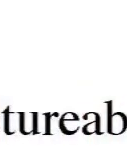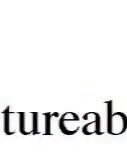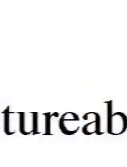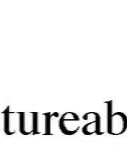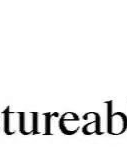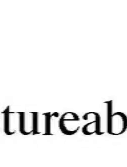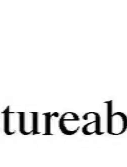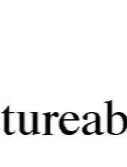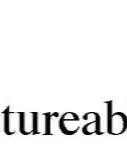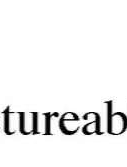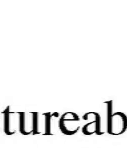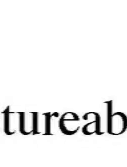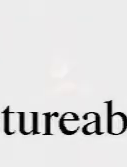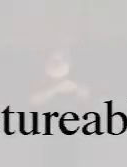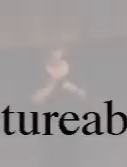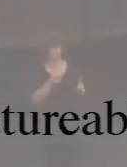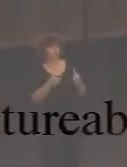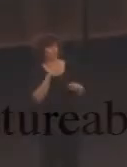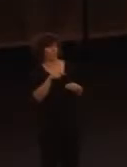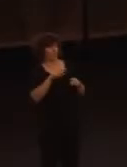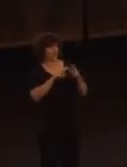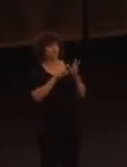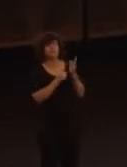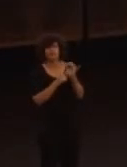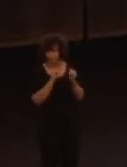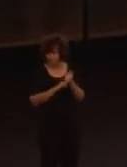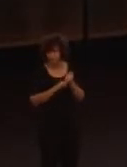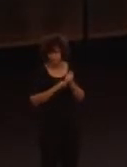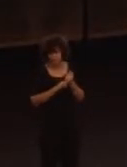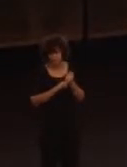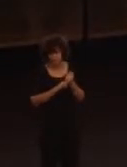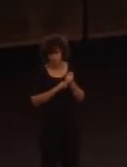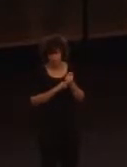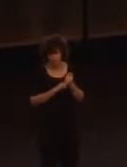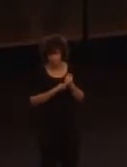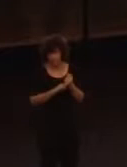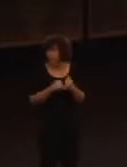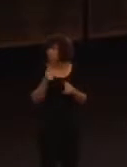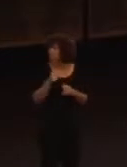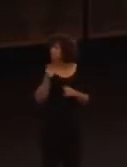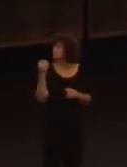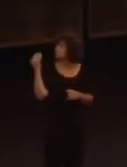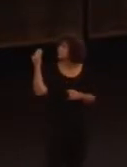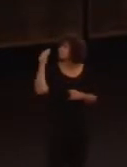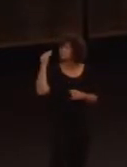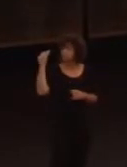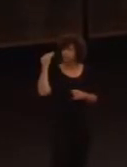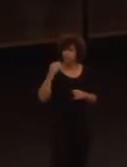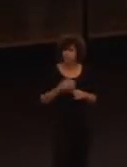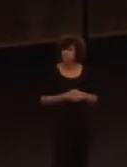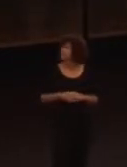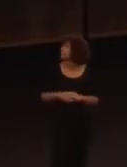where we controlled for these factors and paired it with a audio stimulus so that children heard something like this.